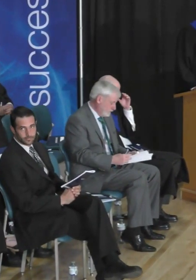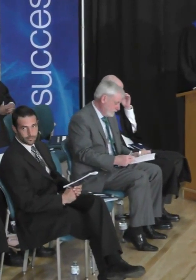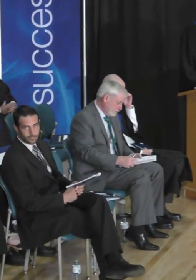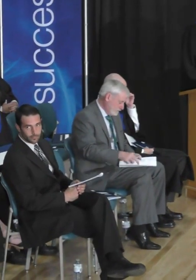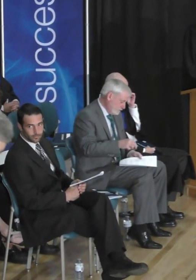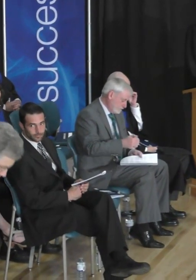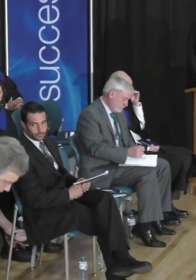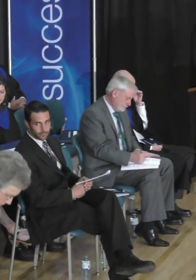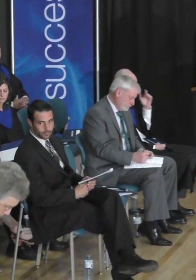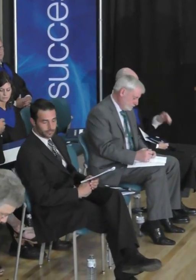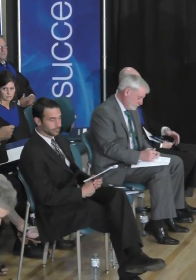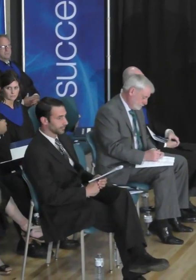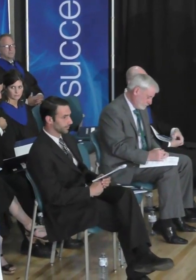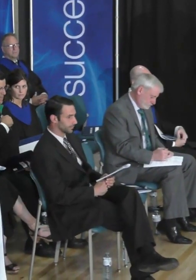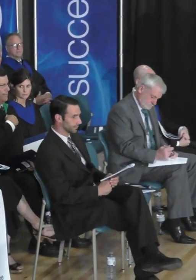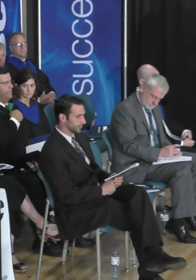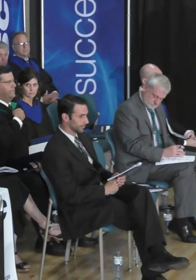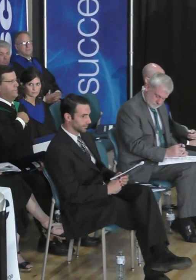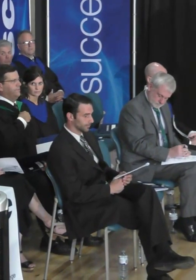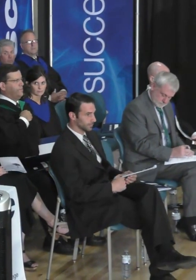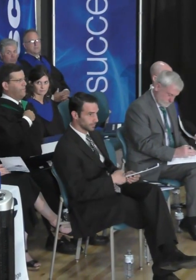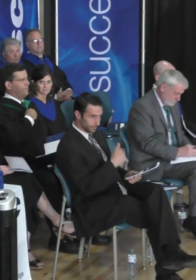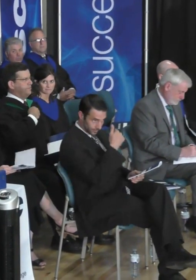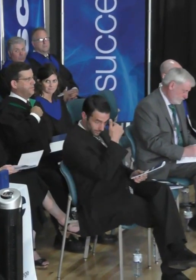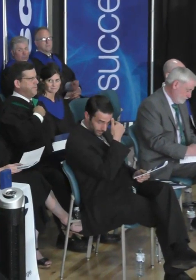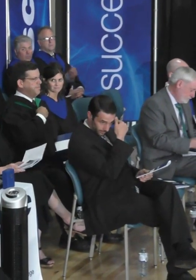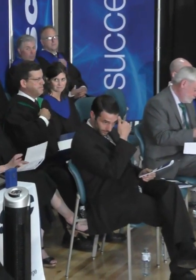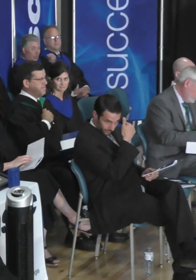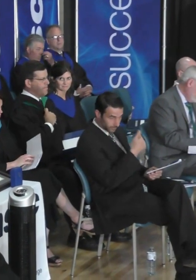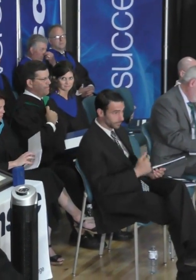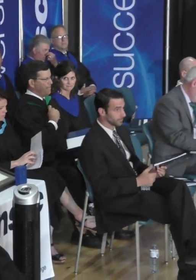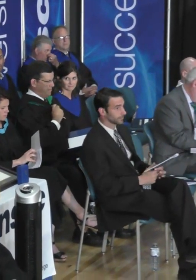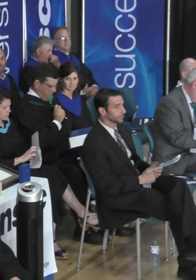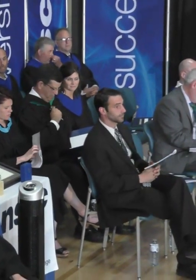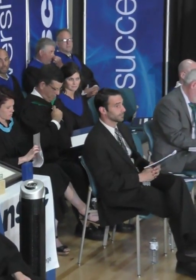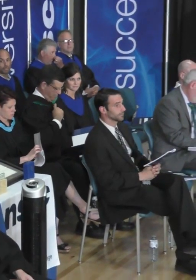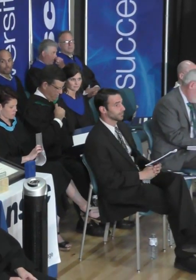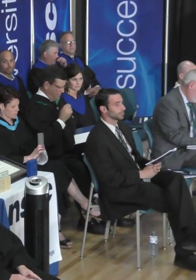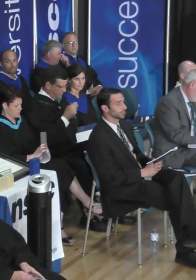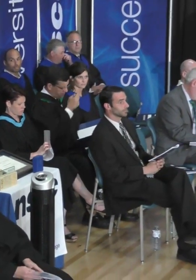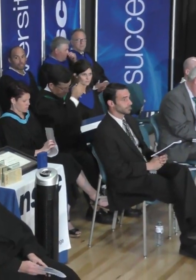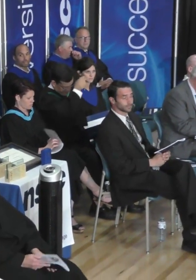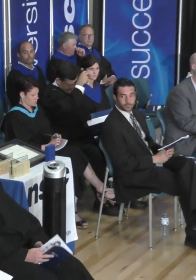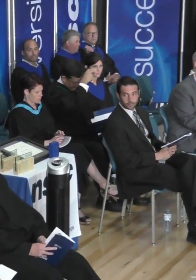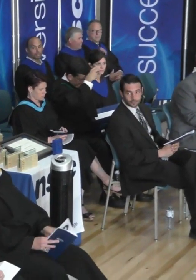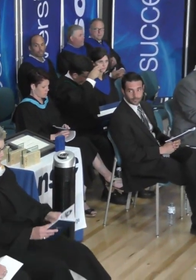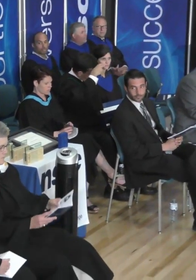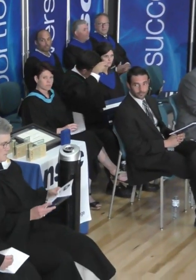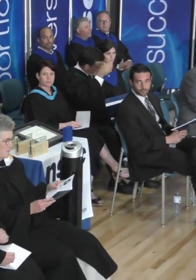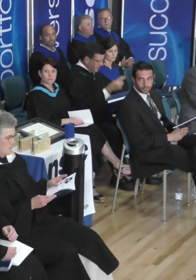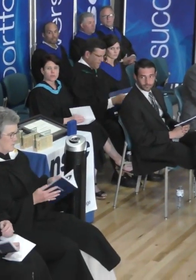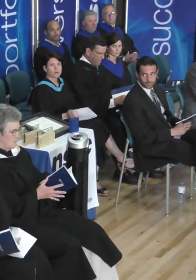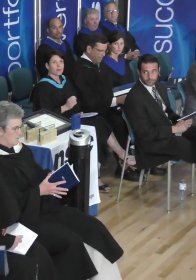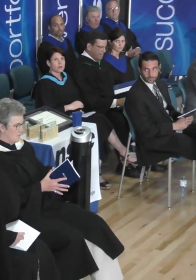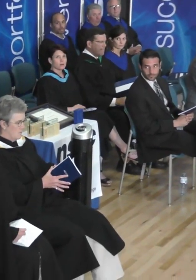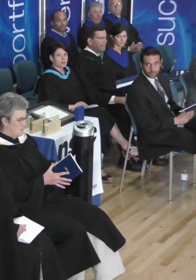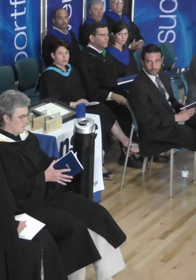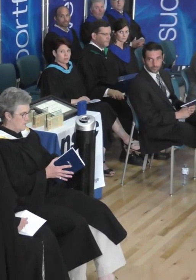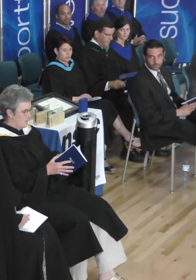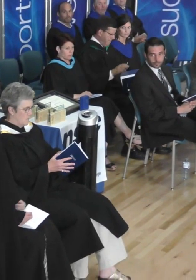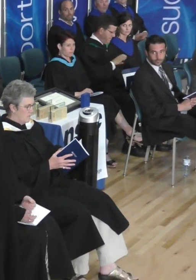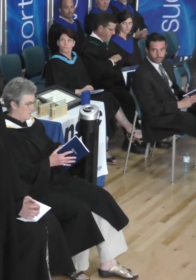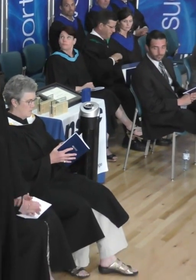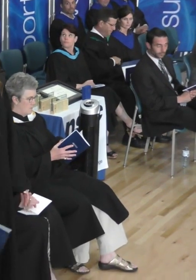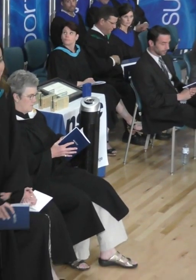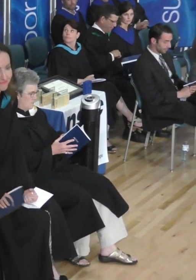Academic. Catherine McLean, Vice President, Learner and College Development. Anna Burke, Vice